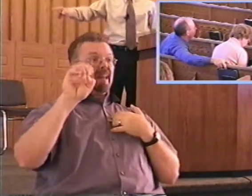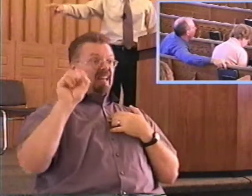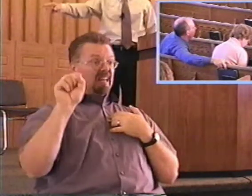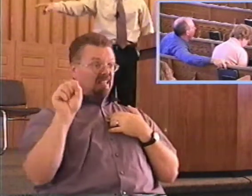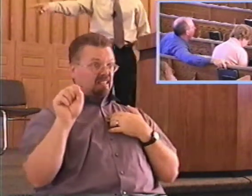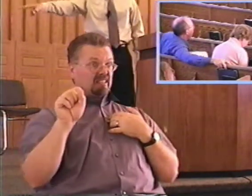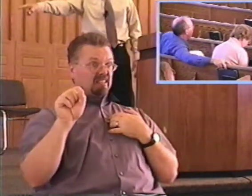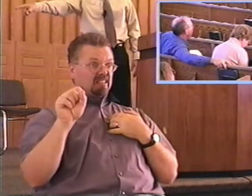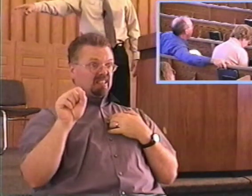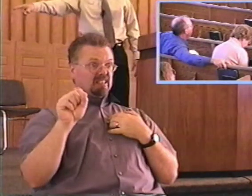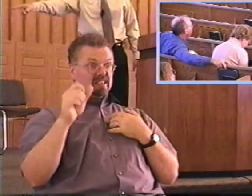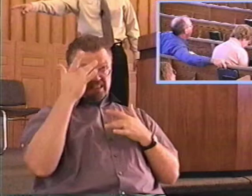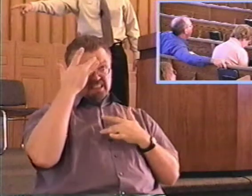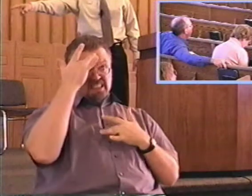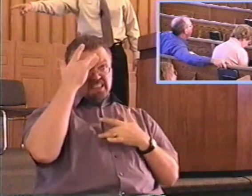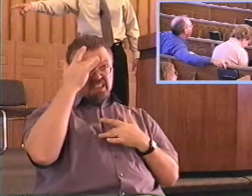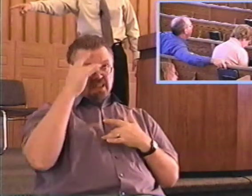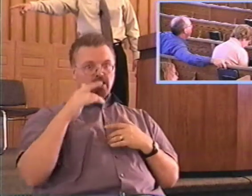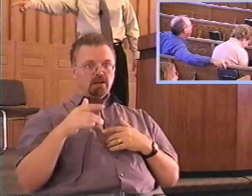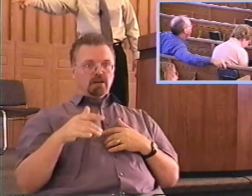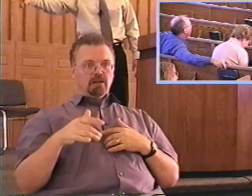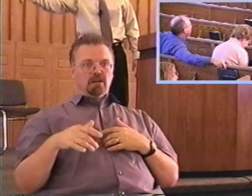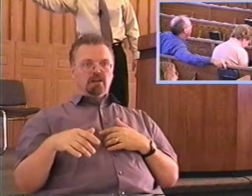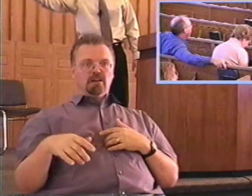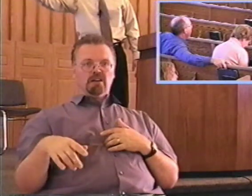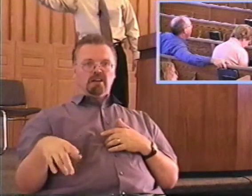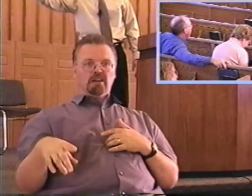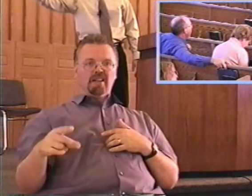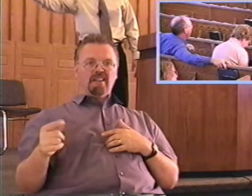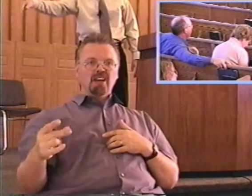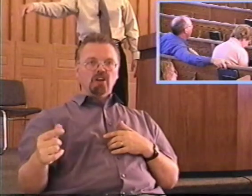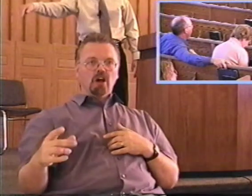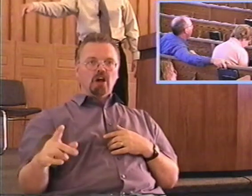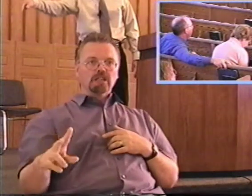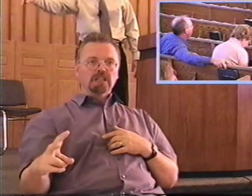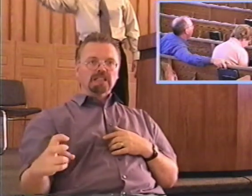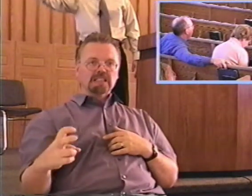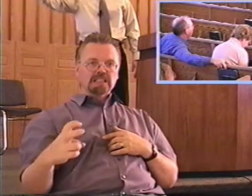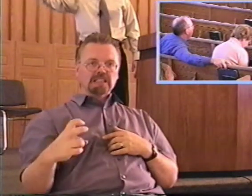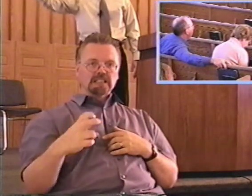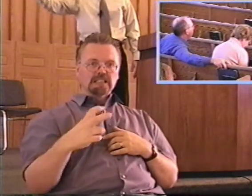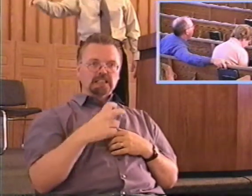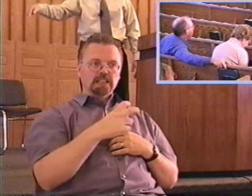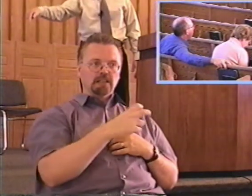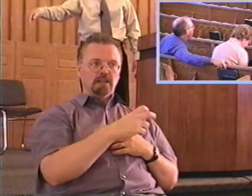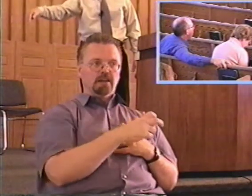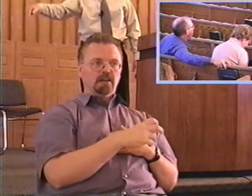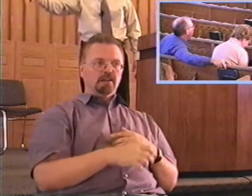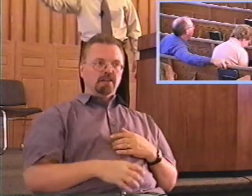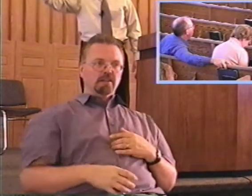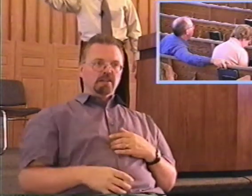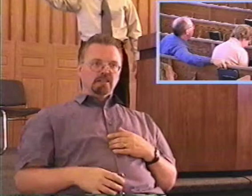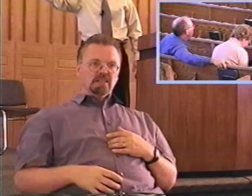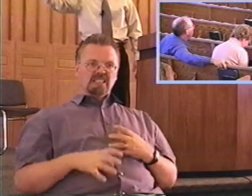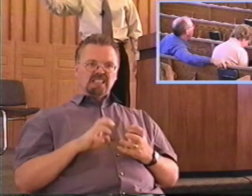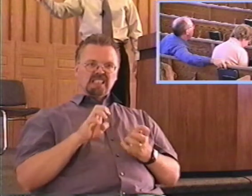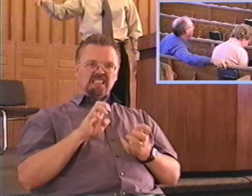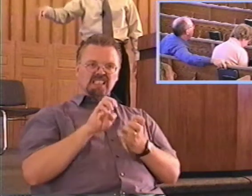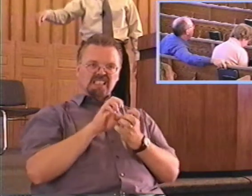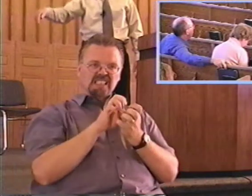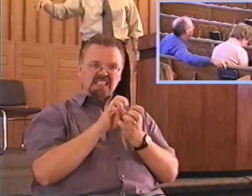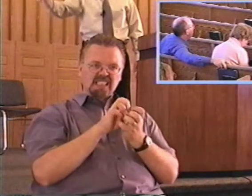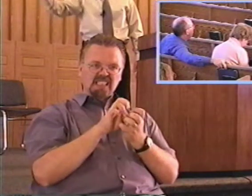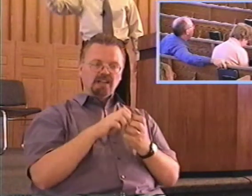that dog will look you right in the eye and keep walking steadily and in a determined way